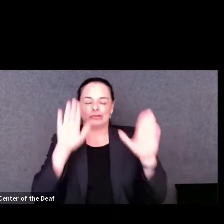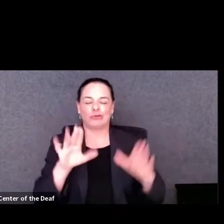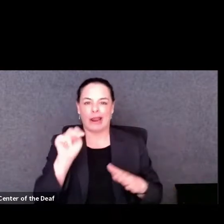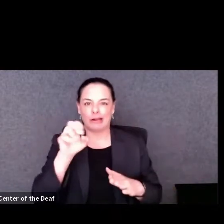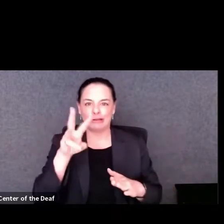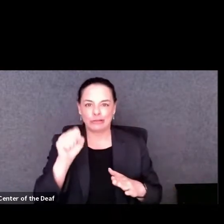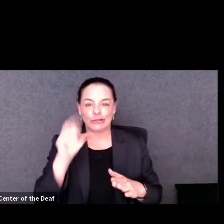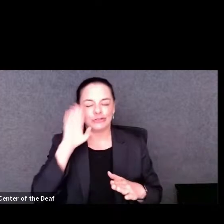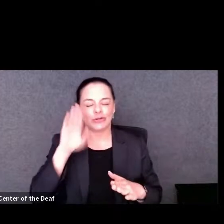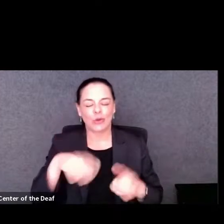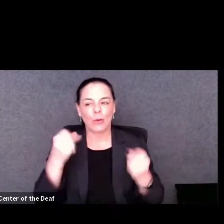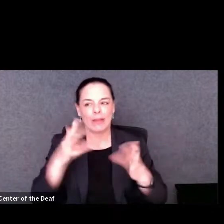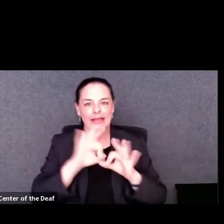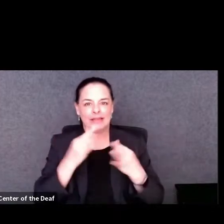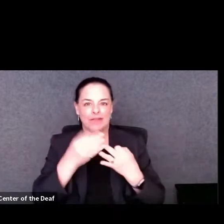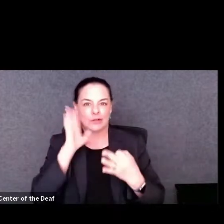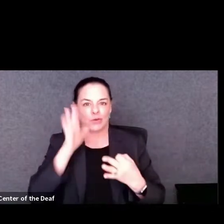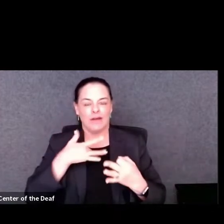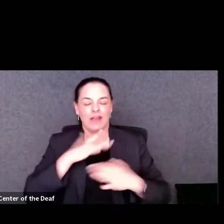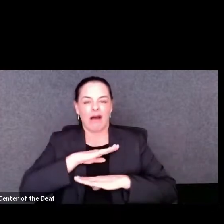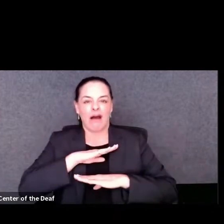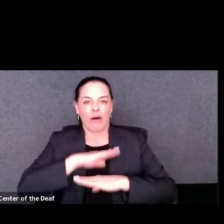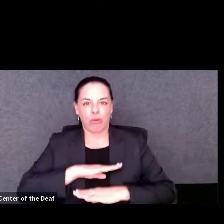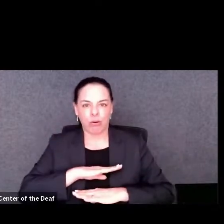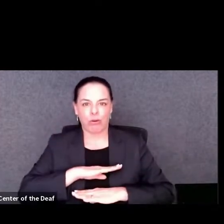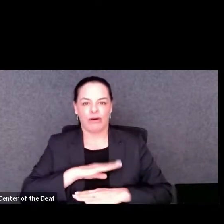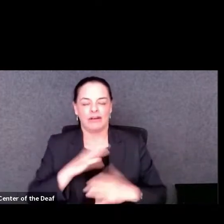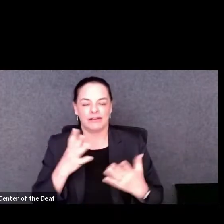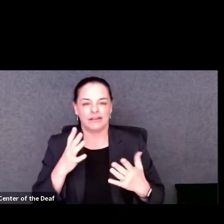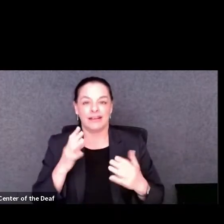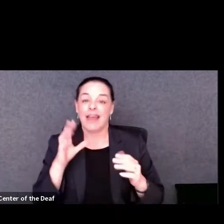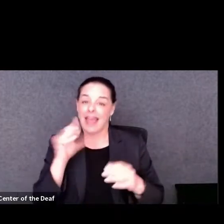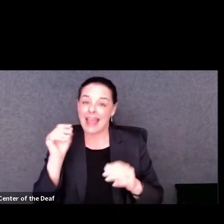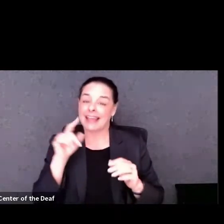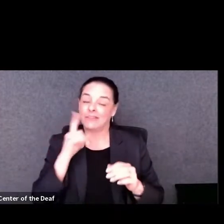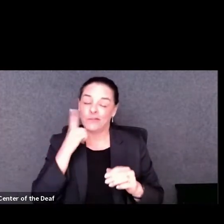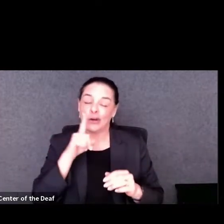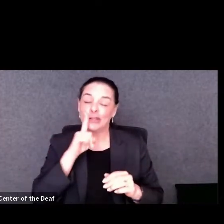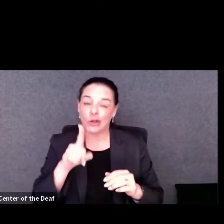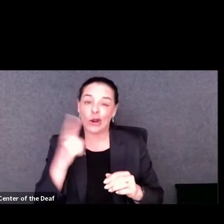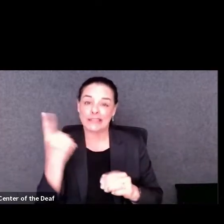peace of mind to many families in our community. It's something to celebrate, definitely.